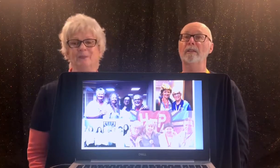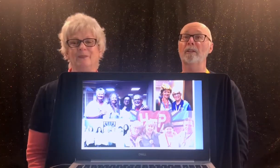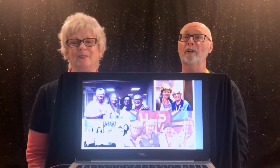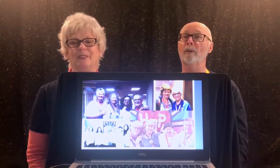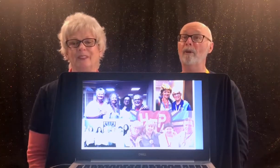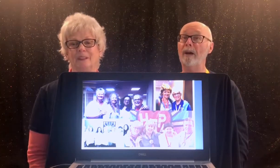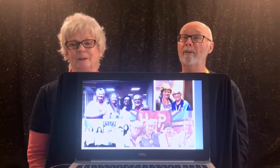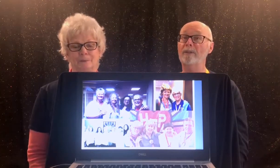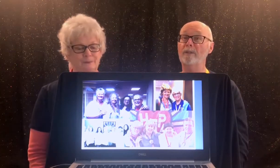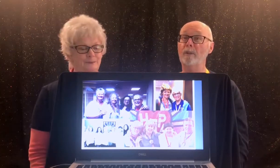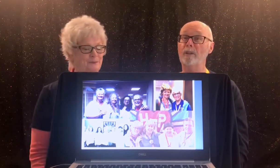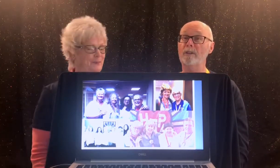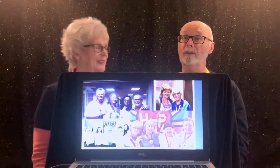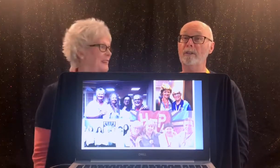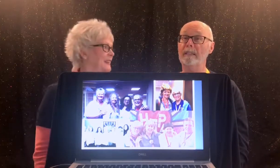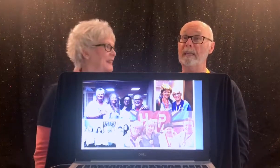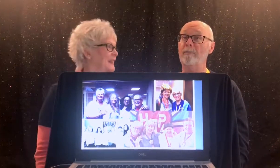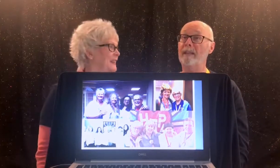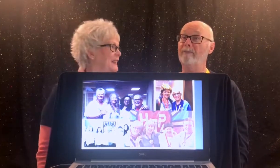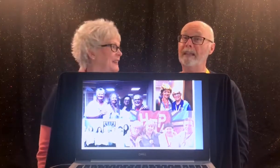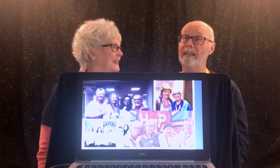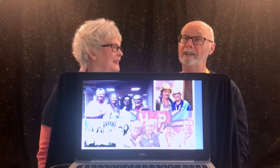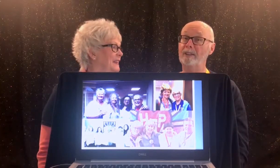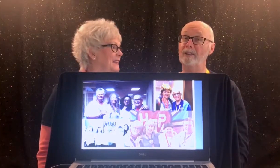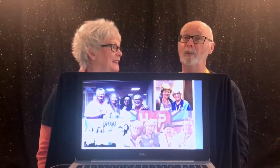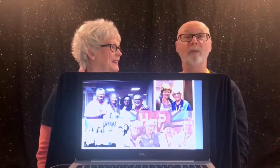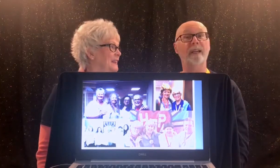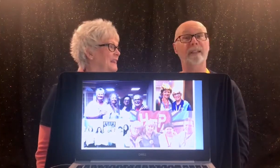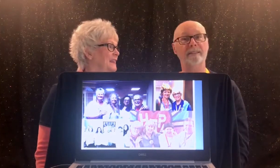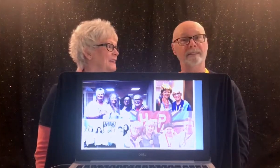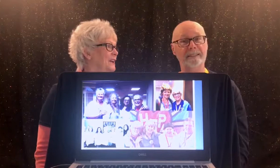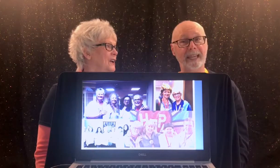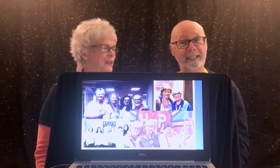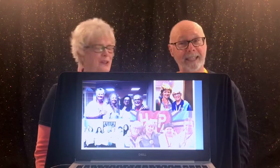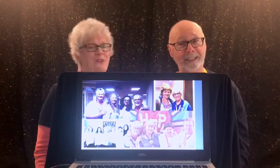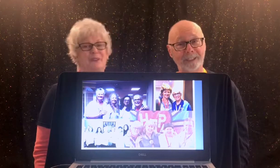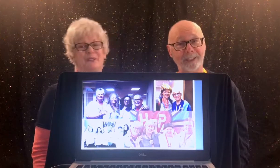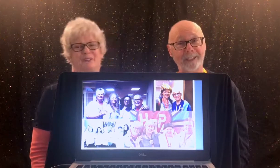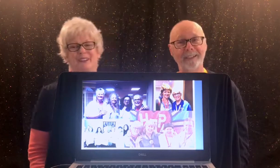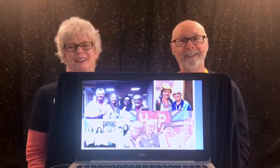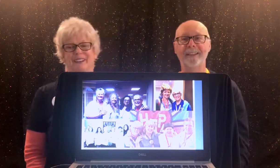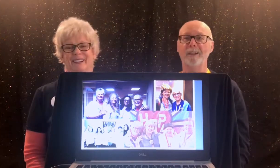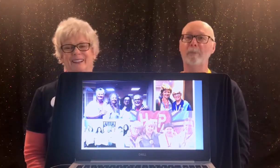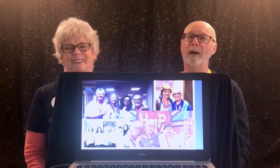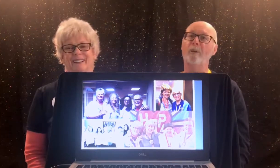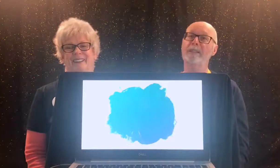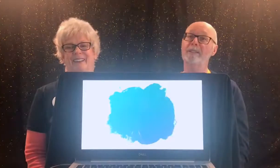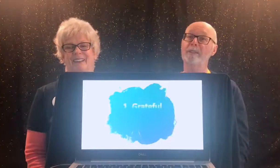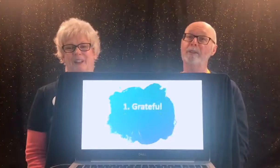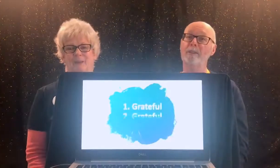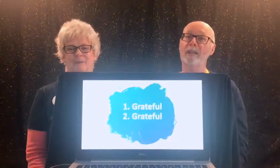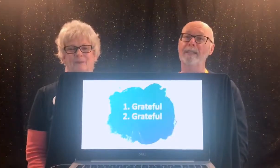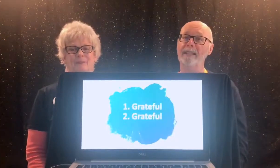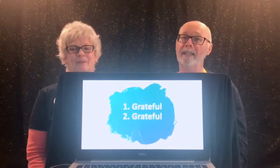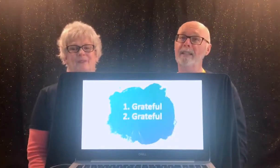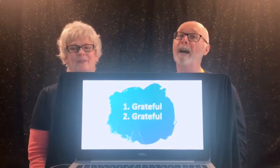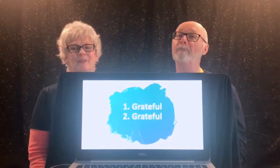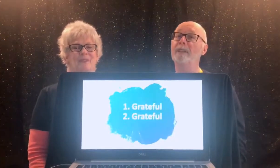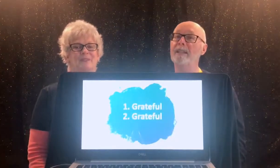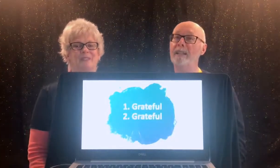the coronavirus, of course, it can't be a vacation, it's more of a staycation. Oh, you're right. But we can still utilize that time to connect